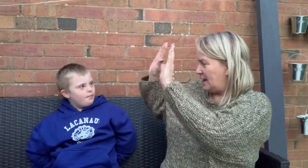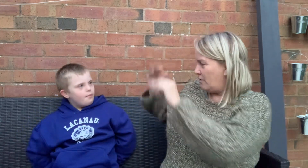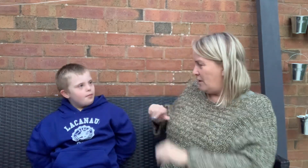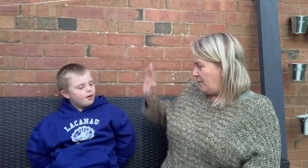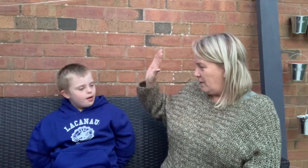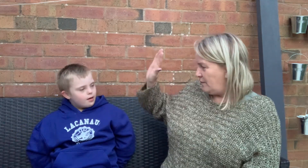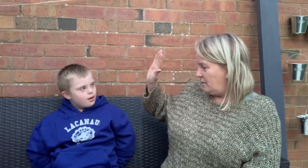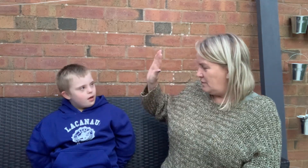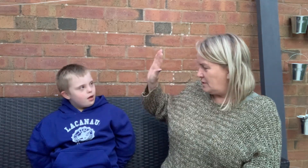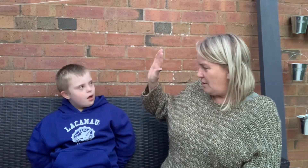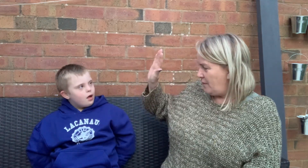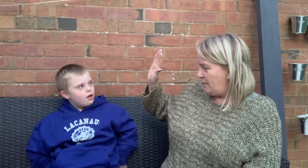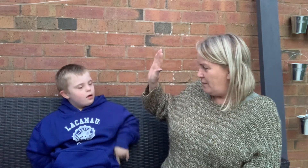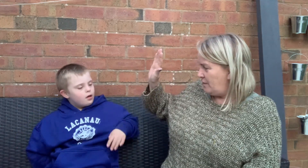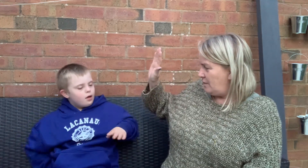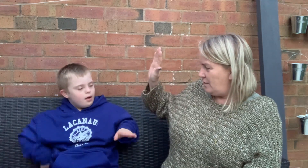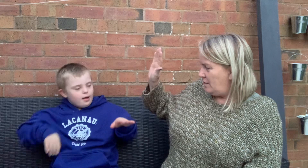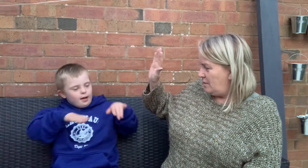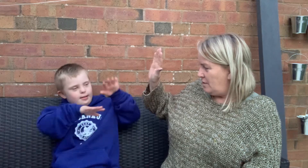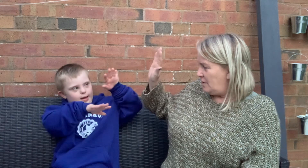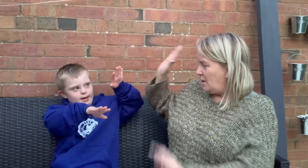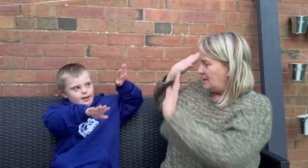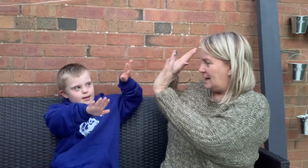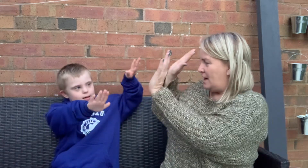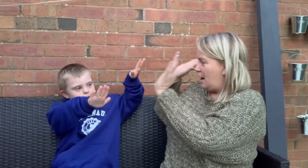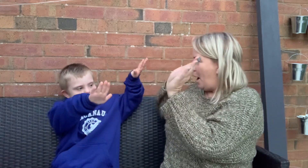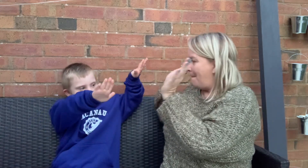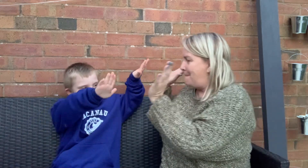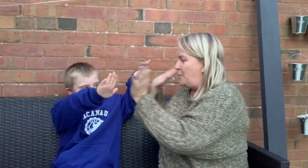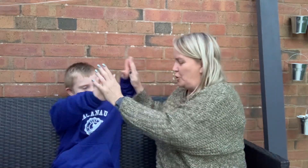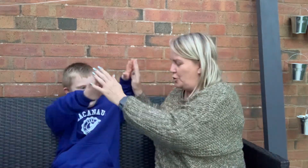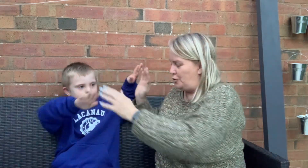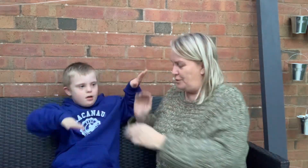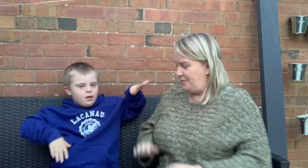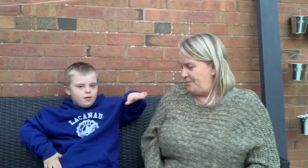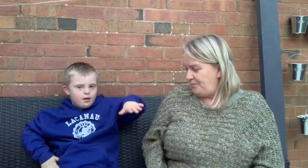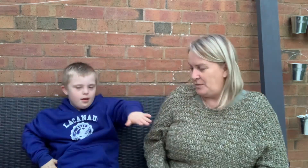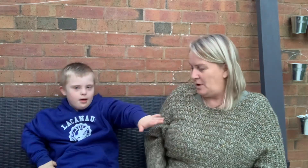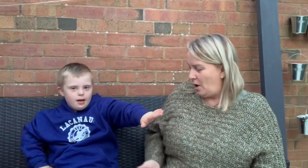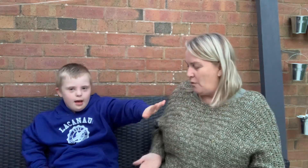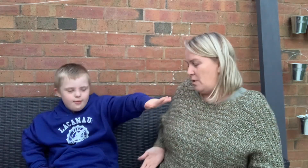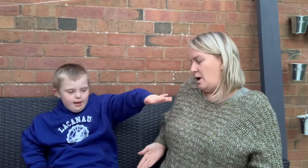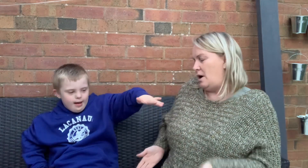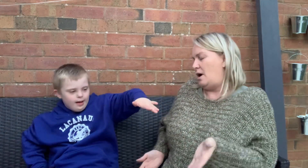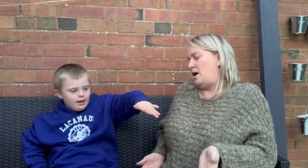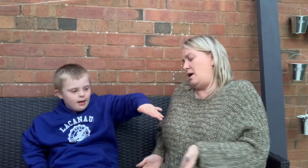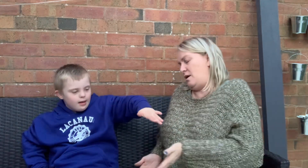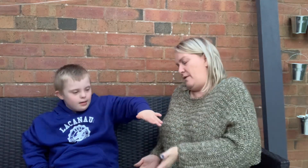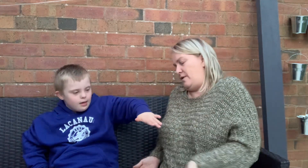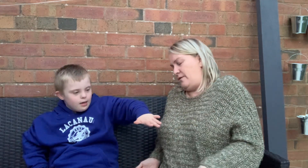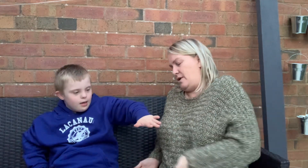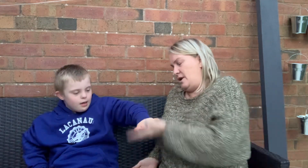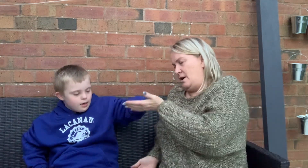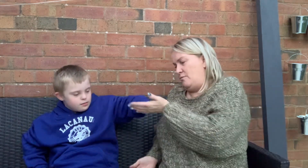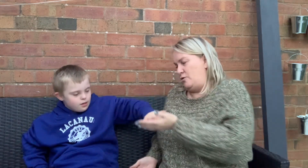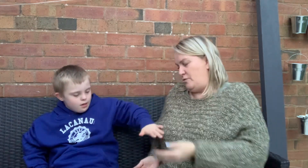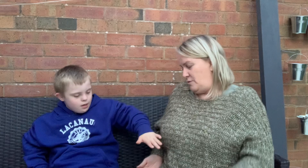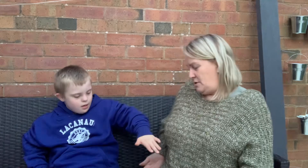a high 5? Just high 5? I don't. High 10. Boom. Oh. Ever. And a high 5. Boom. And a